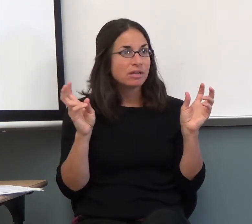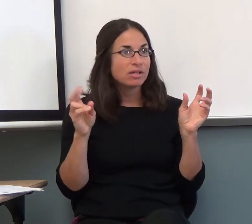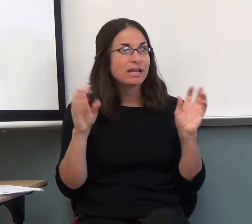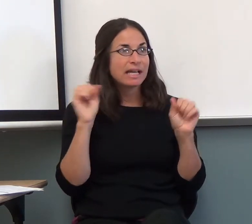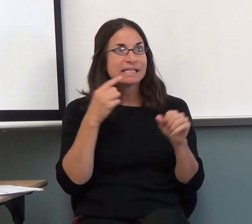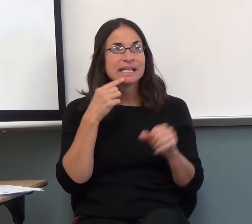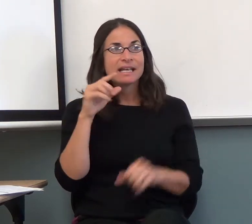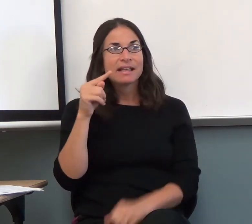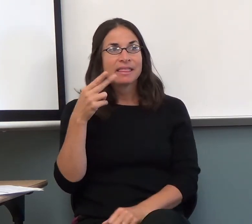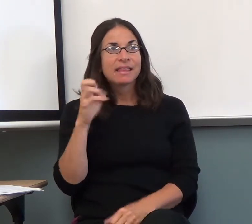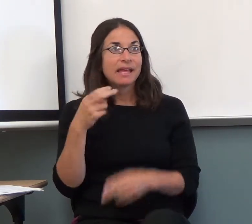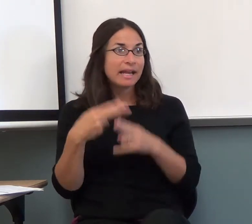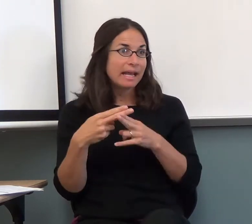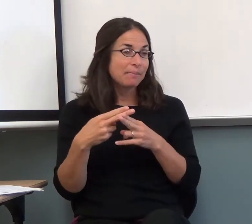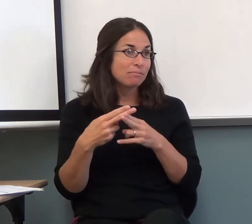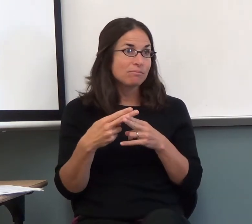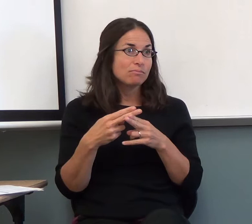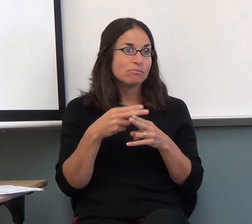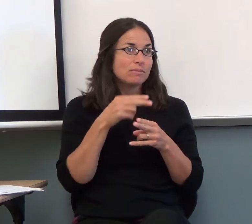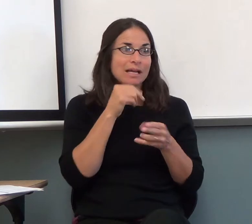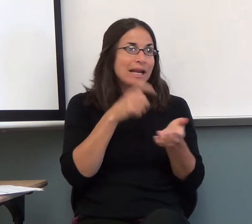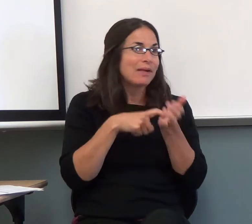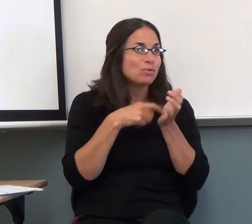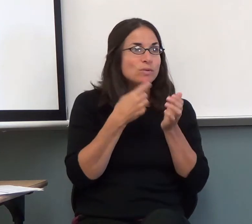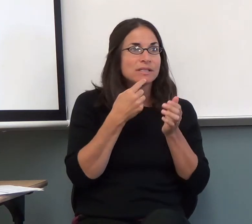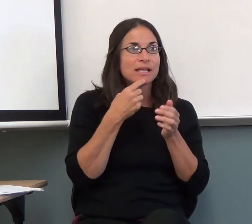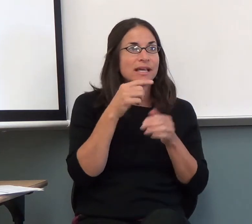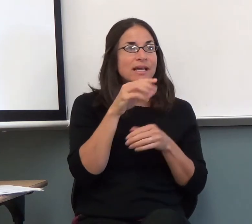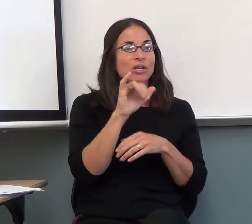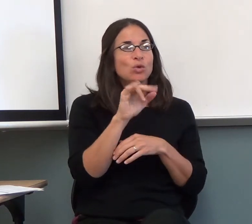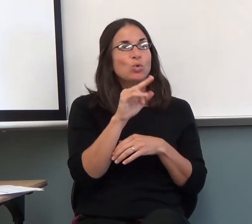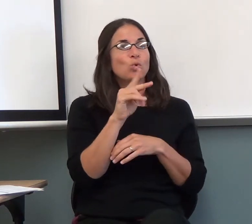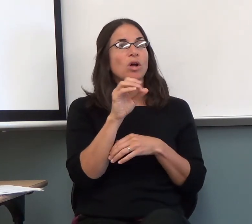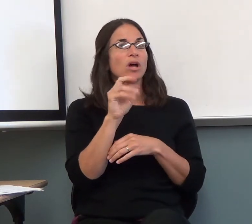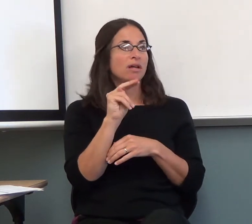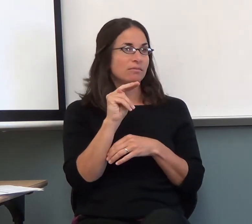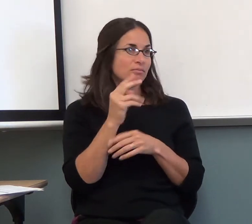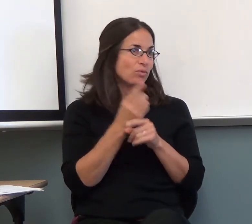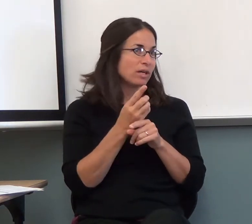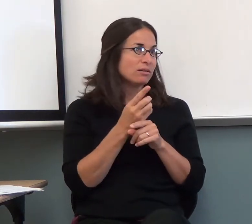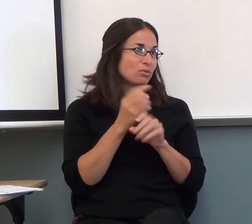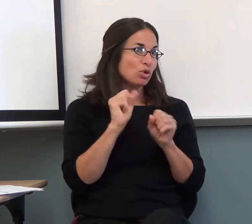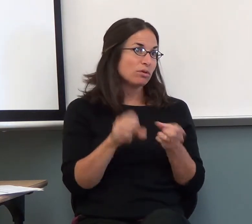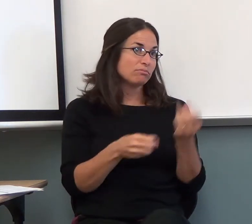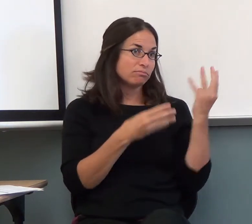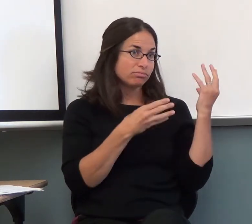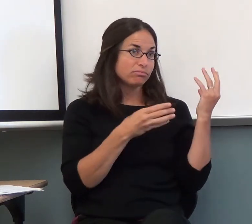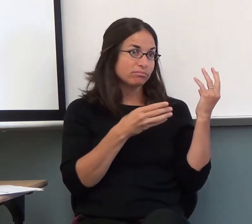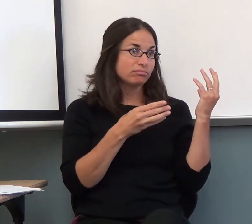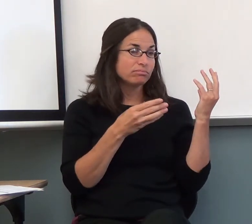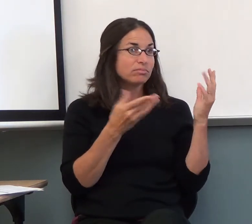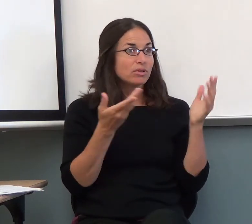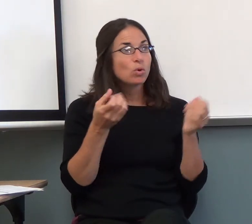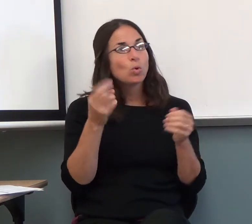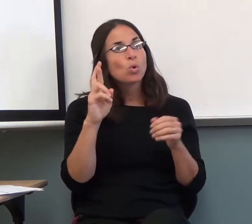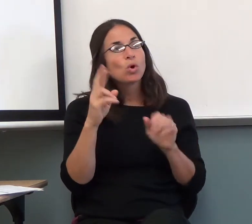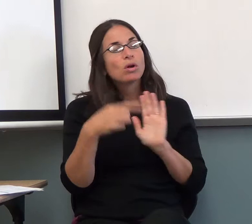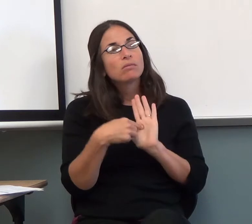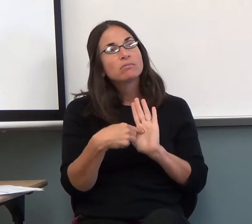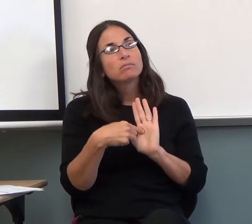Laura? Yeah. We could, right? Without saying the name Yukon, right? Or we could say, could we say Yukon